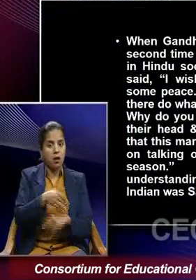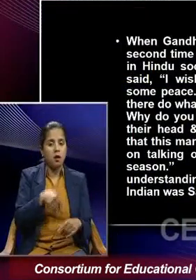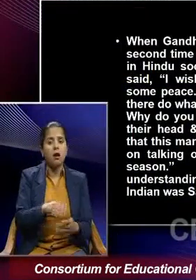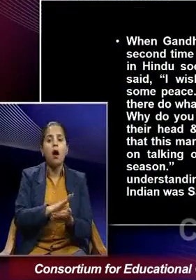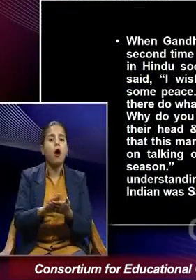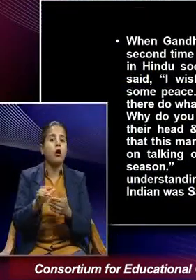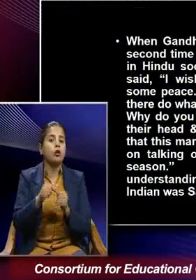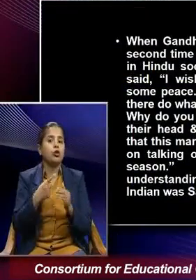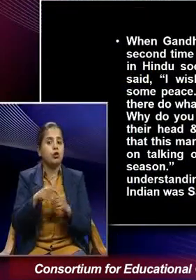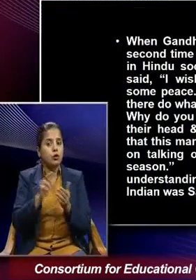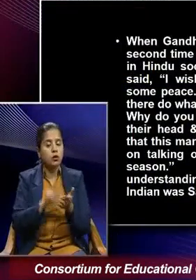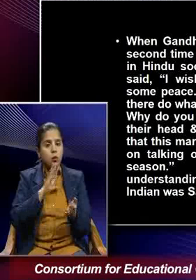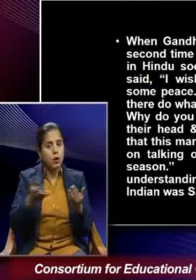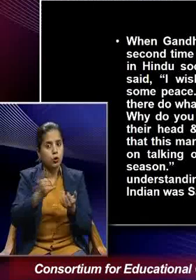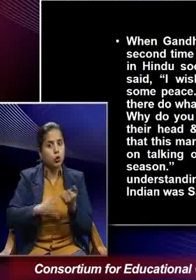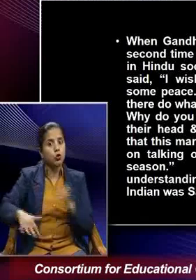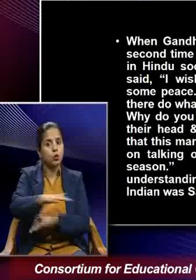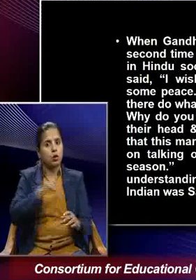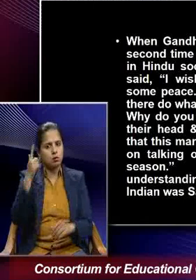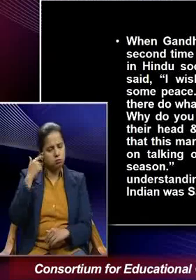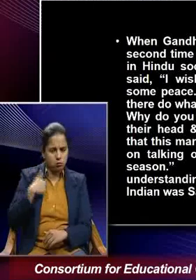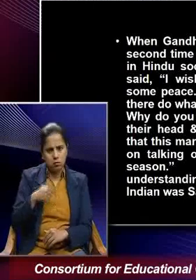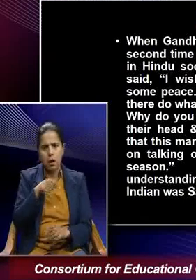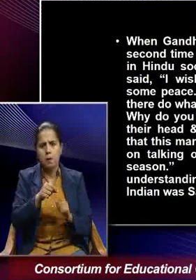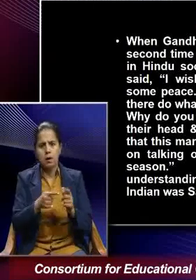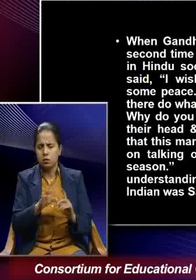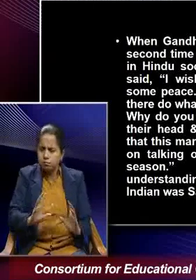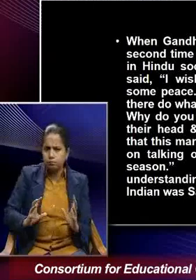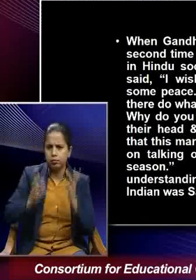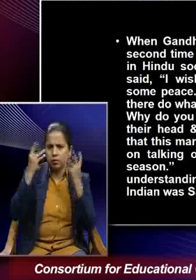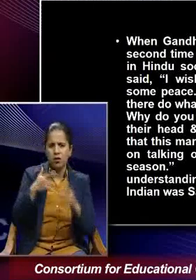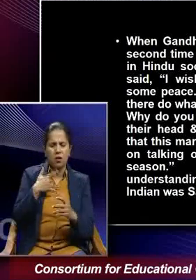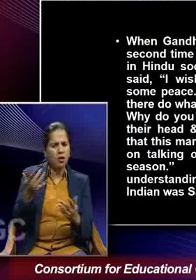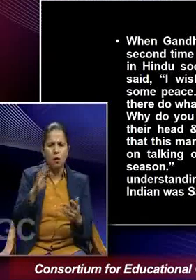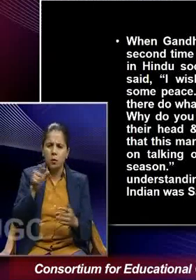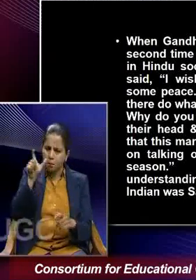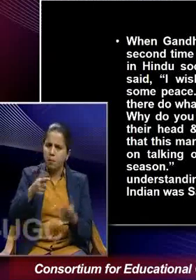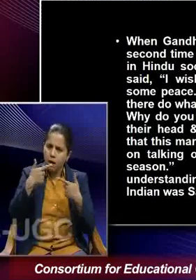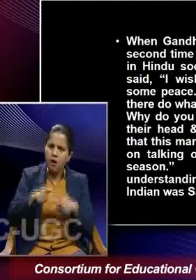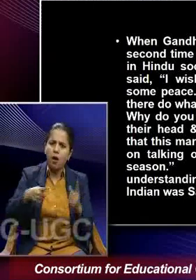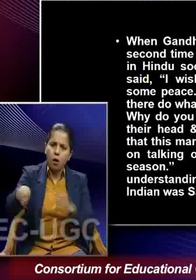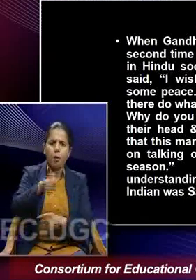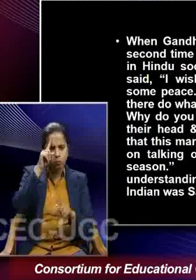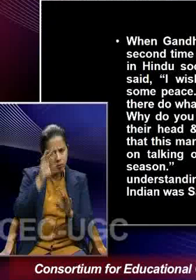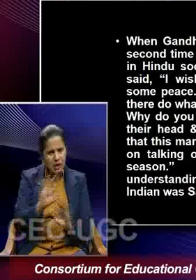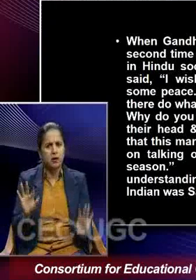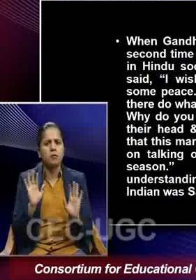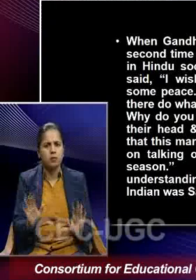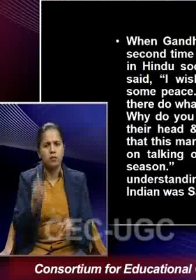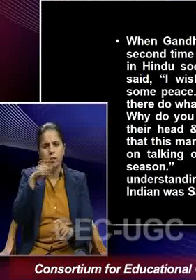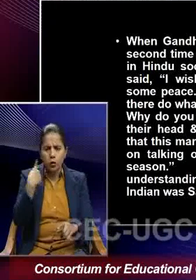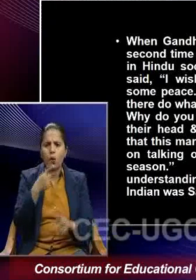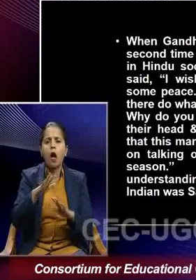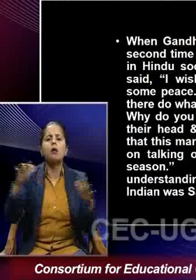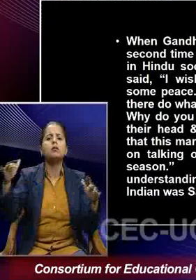in Hindu society, Patel got angry and said, "I wish you would let people have some peace. Let those who have gathered